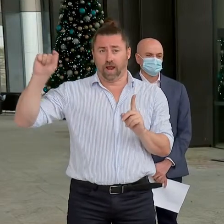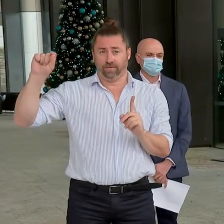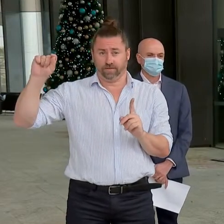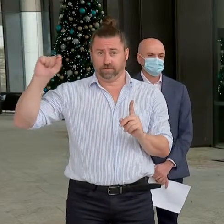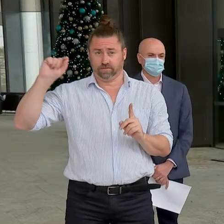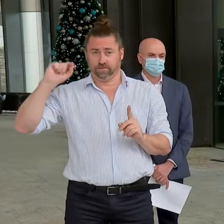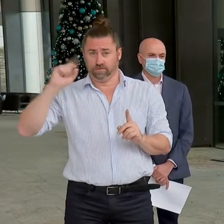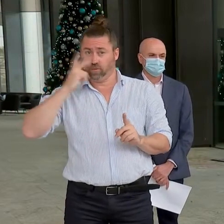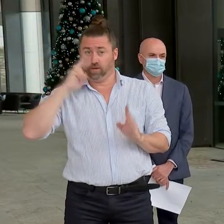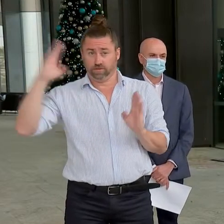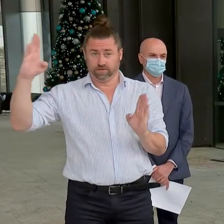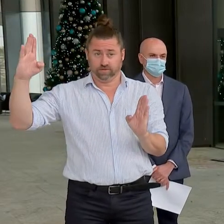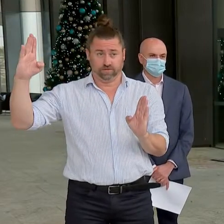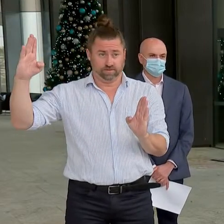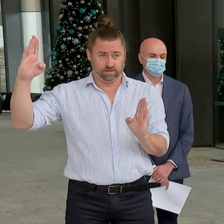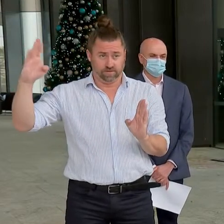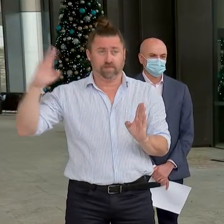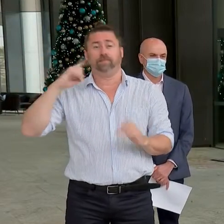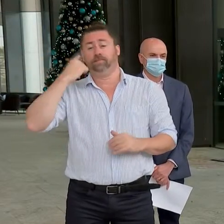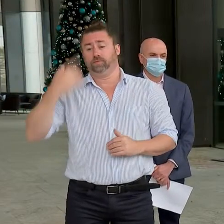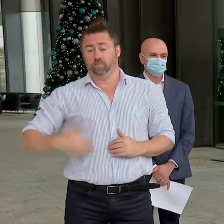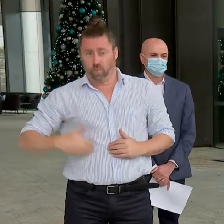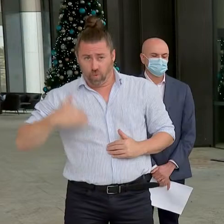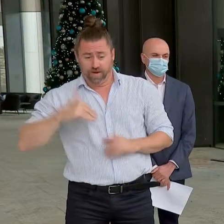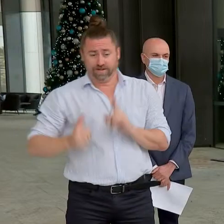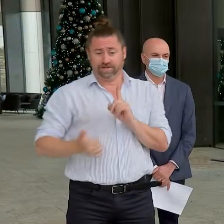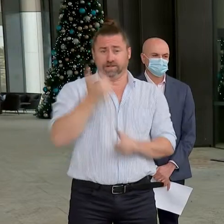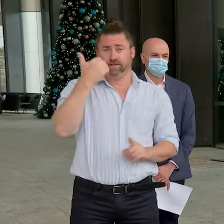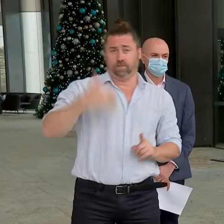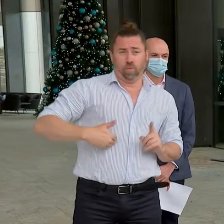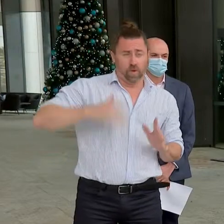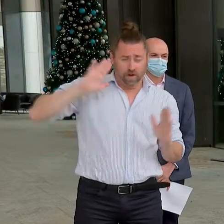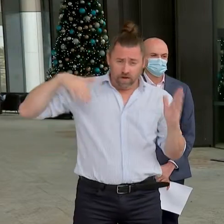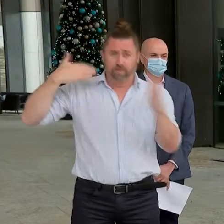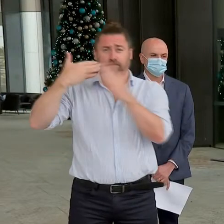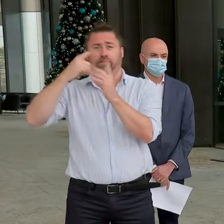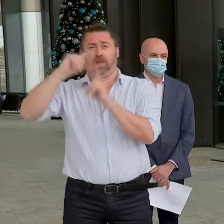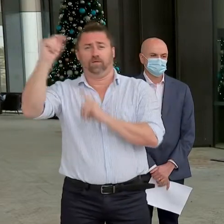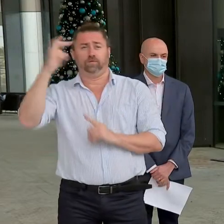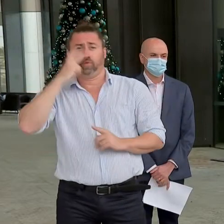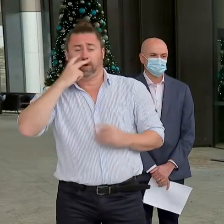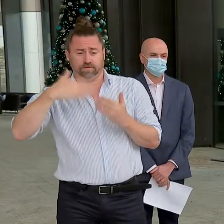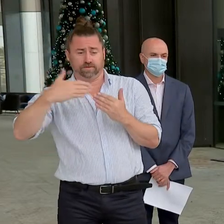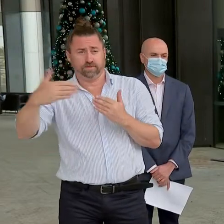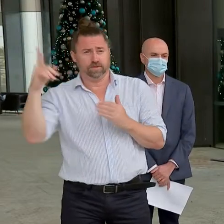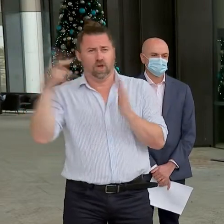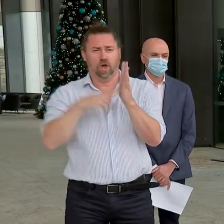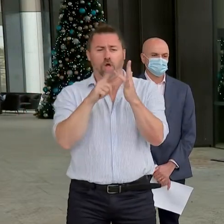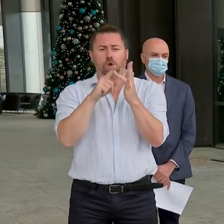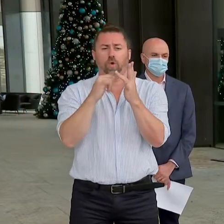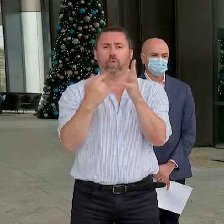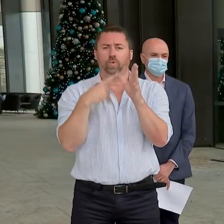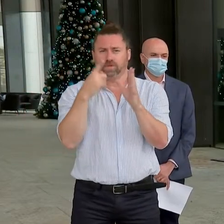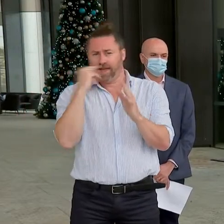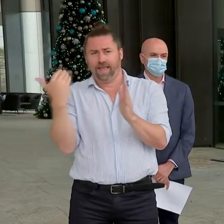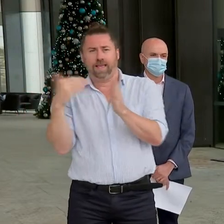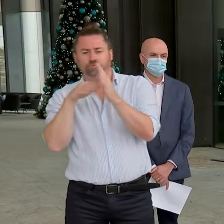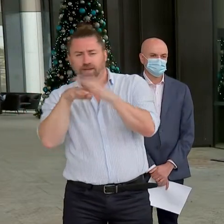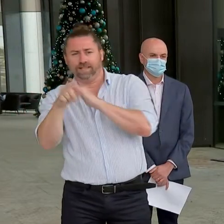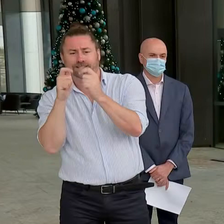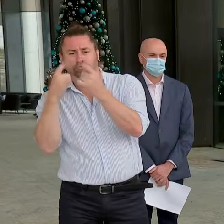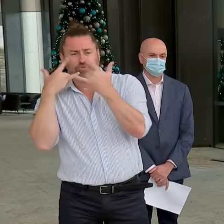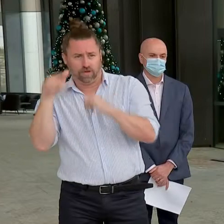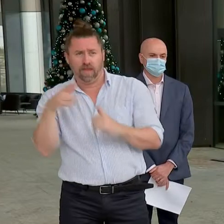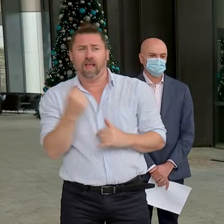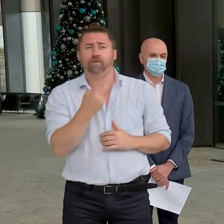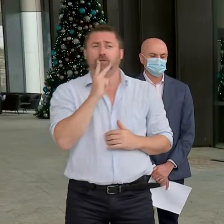tomorrow morning it'll be operating 6 a.m. through to 11 p.m. each day. There are 230 private testing